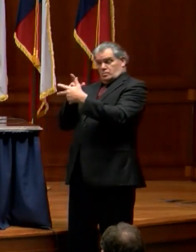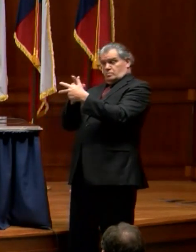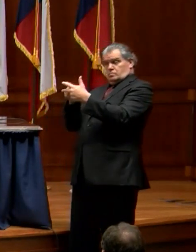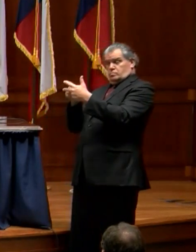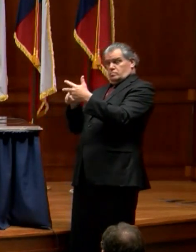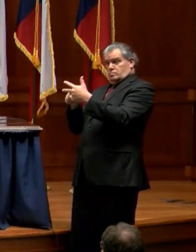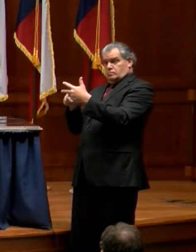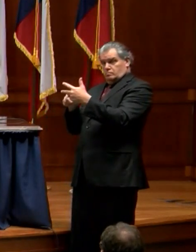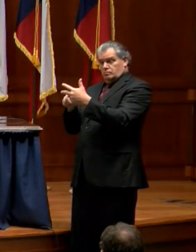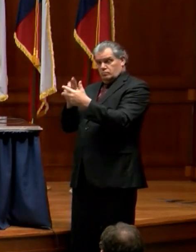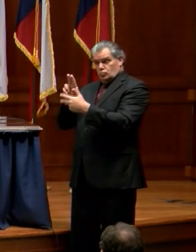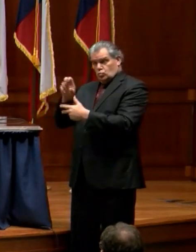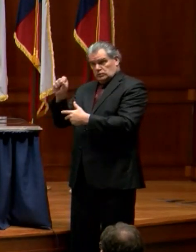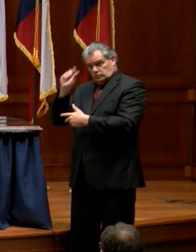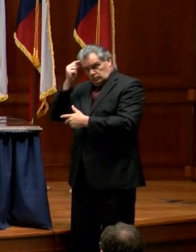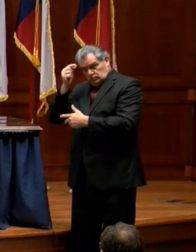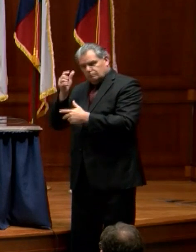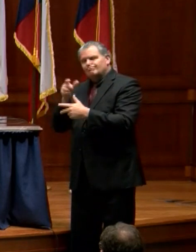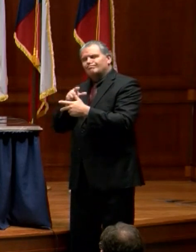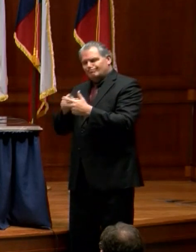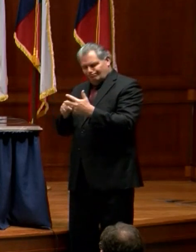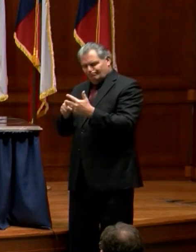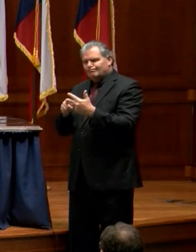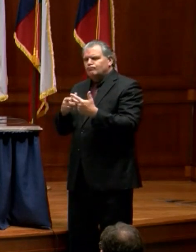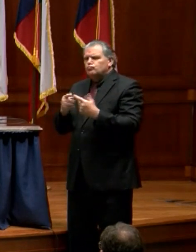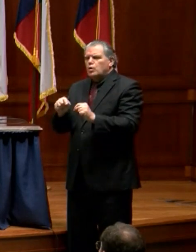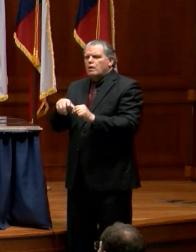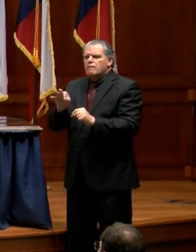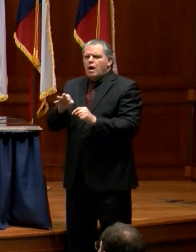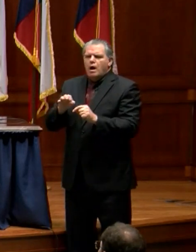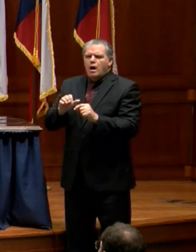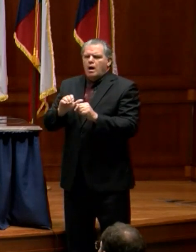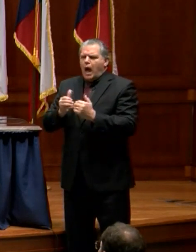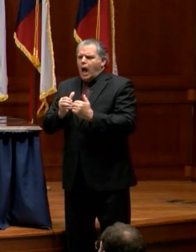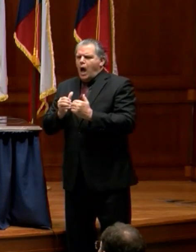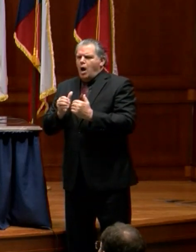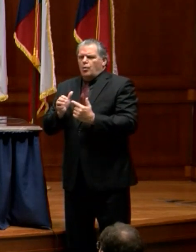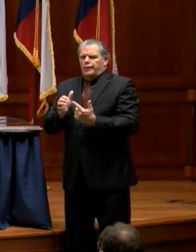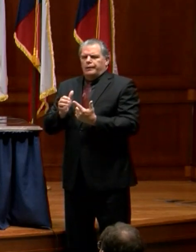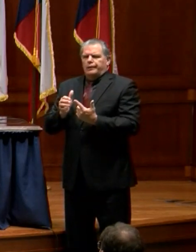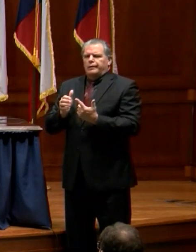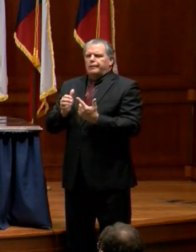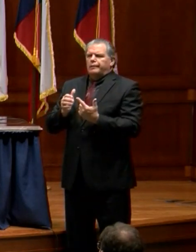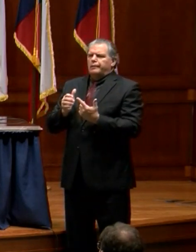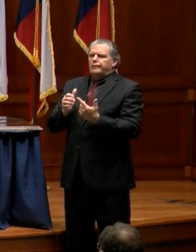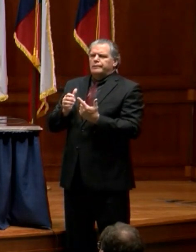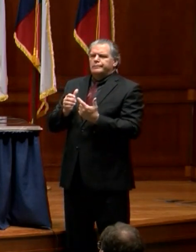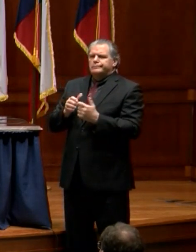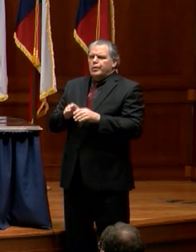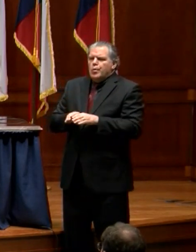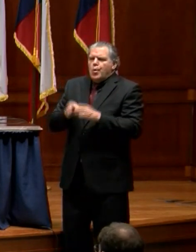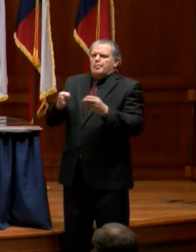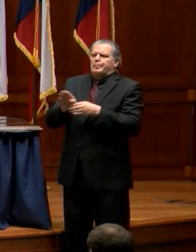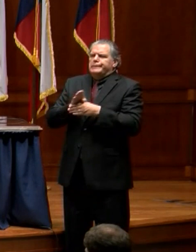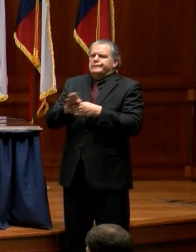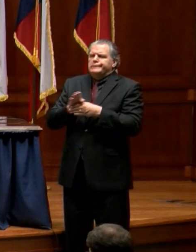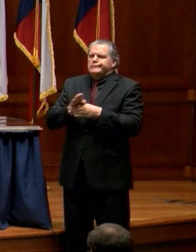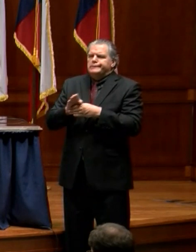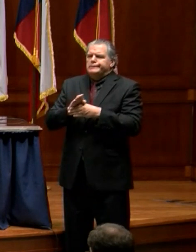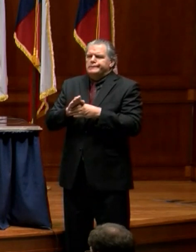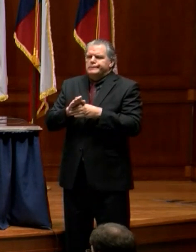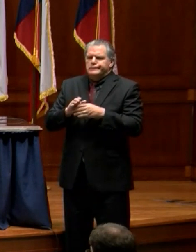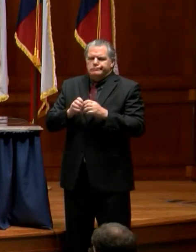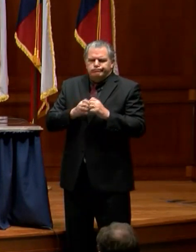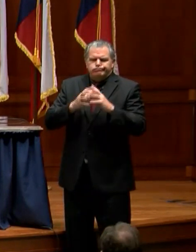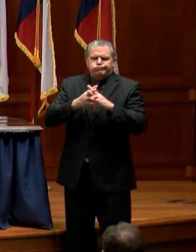find unique and maybe limited initially ways of restarting